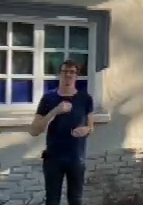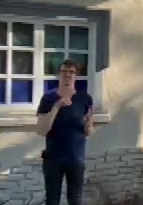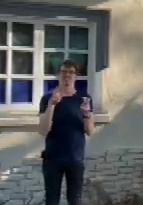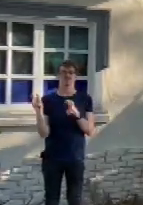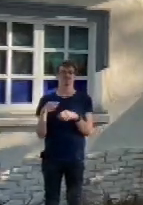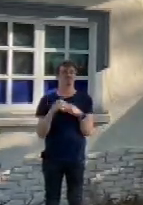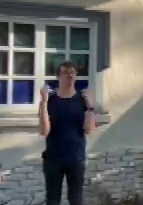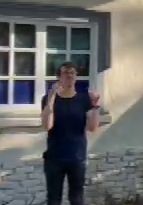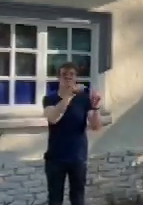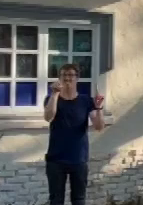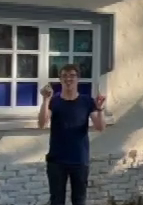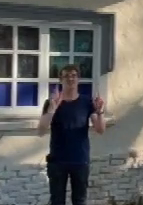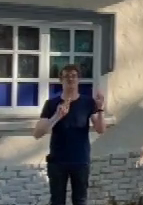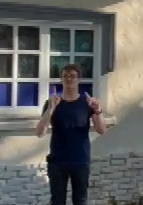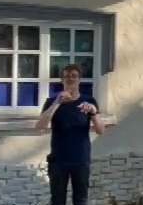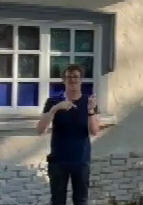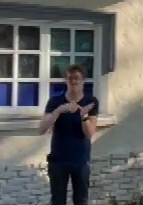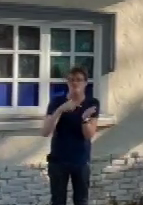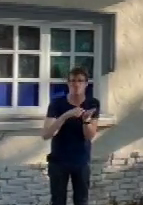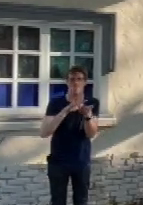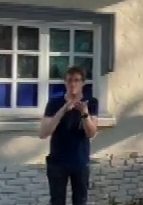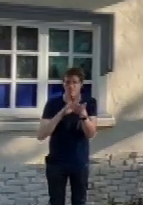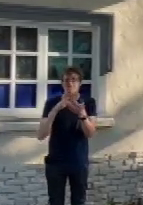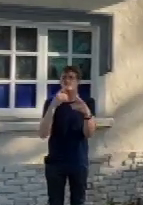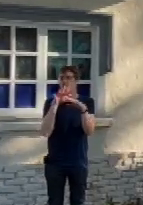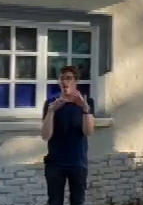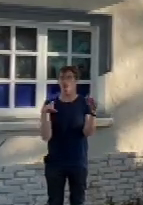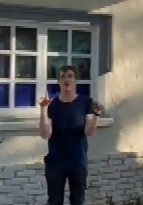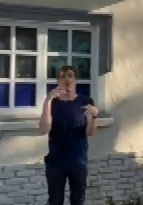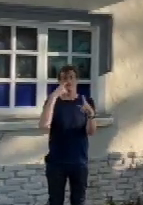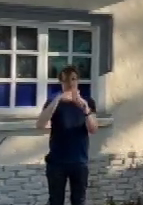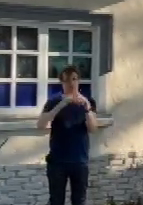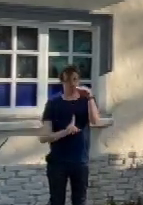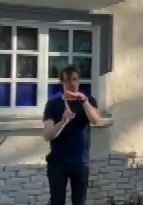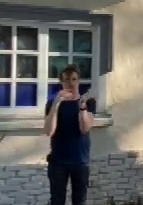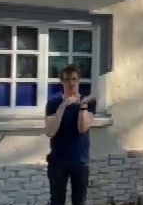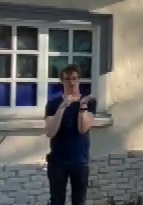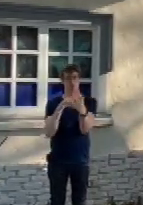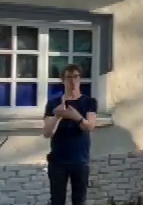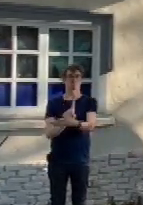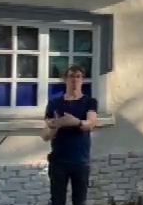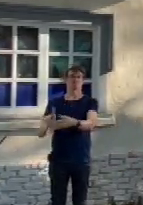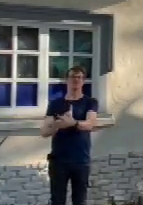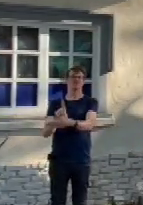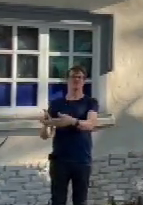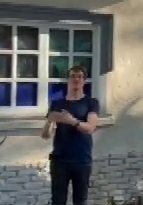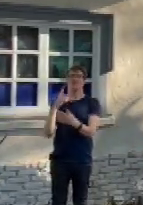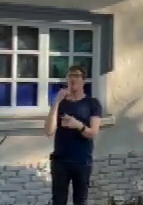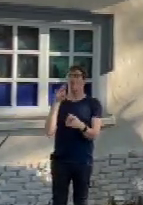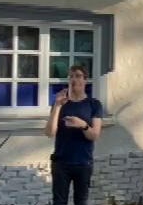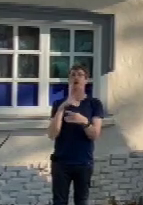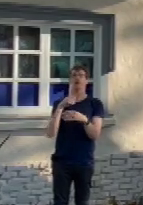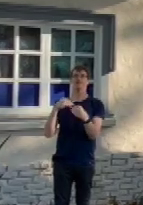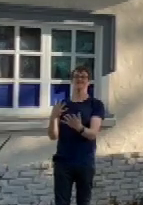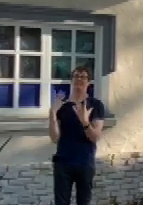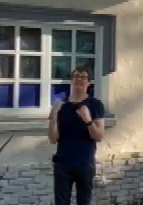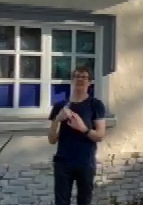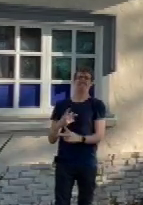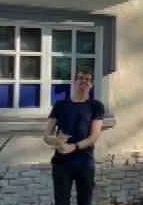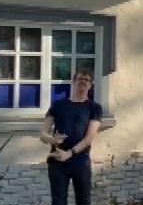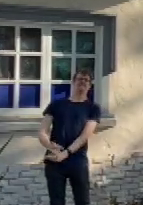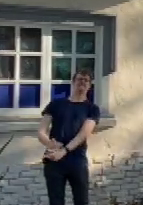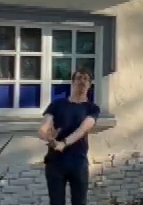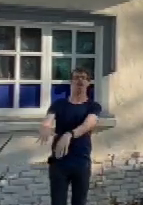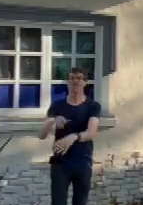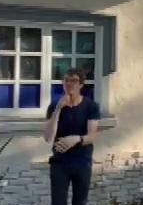for transitioning and face medical discrimination over subpar care. Quality, safe, social